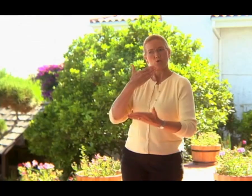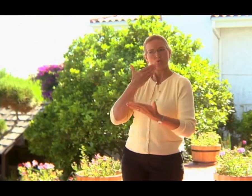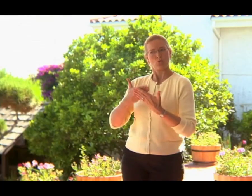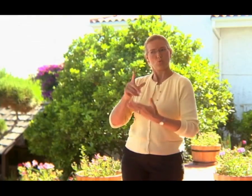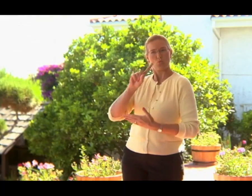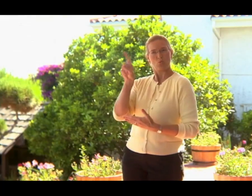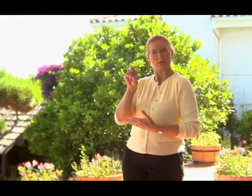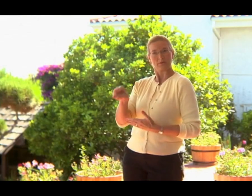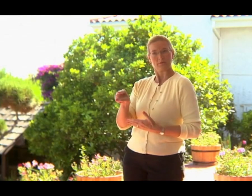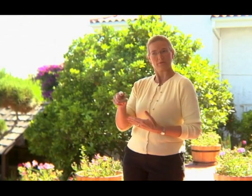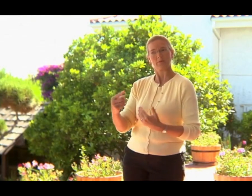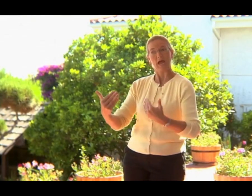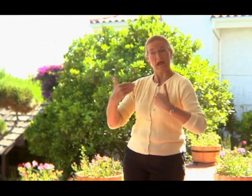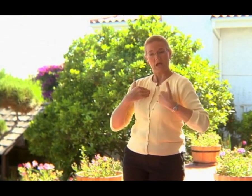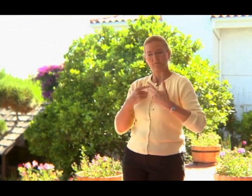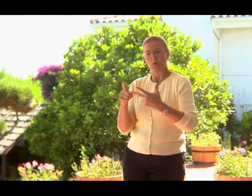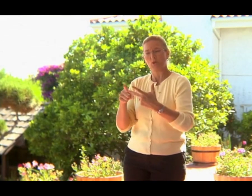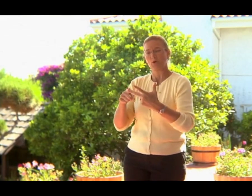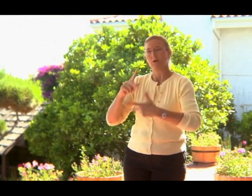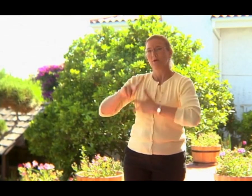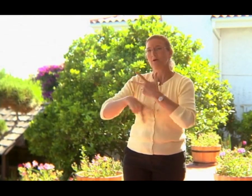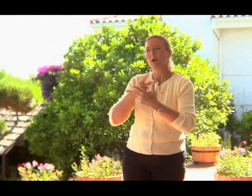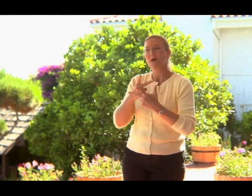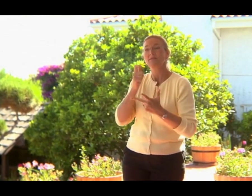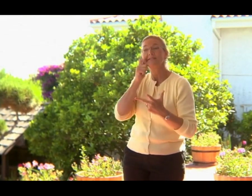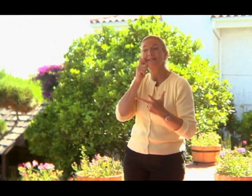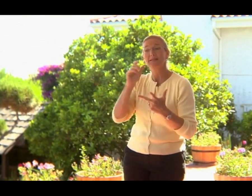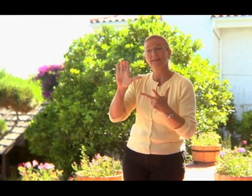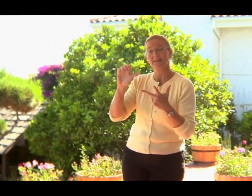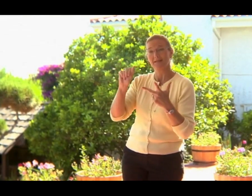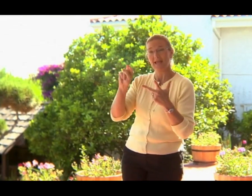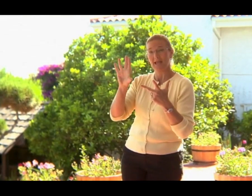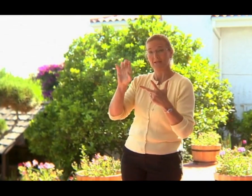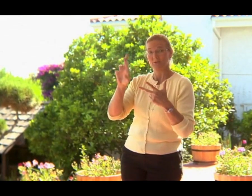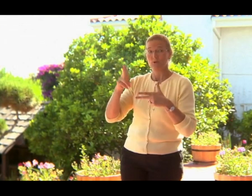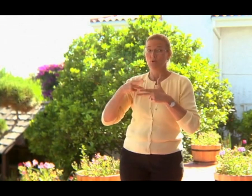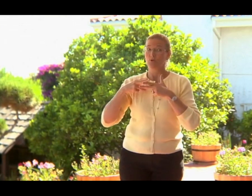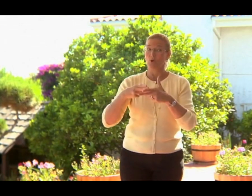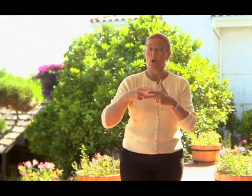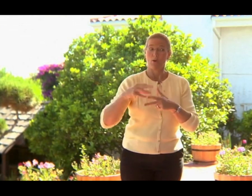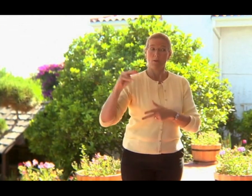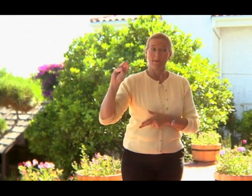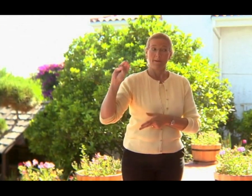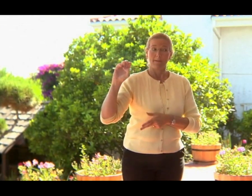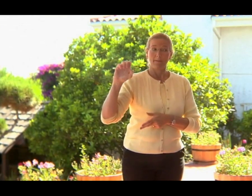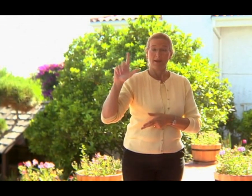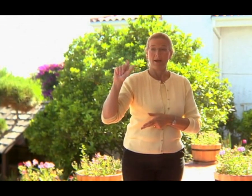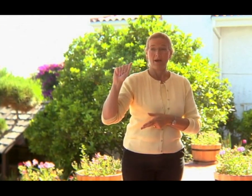That is a good question. It's the third type of skin cancer. The third kind is called a